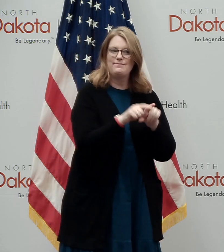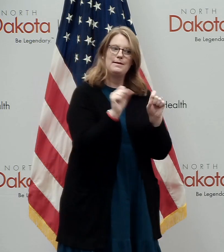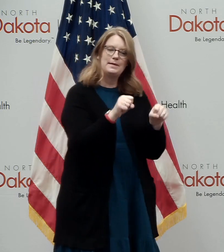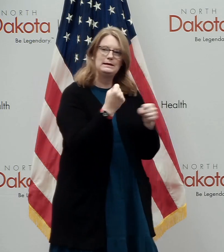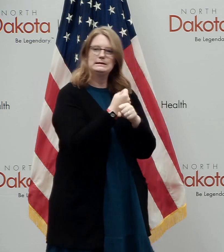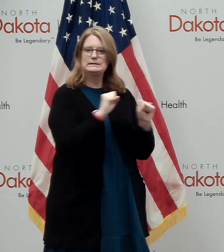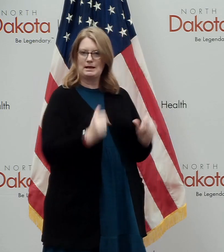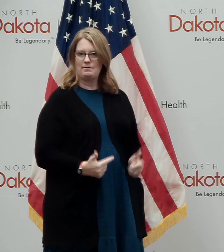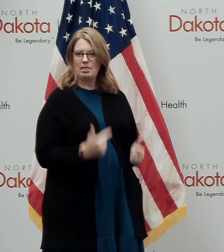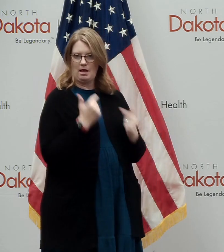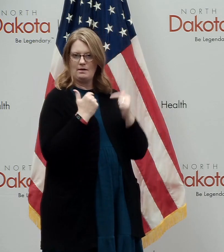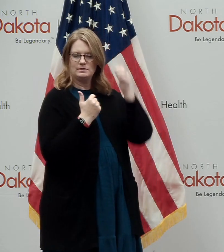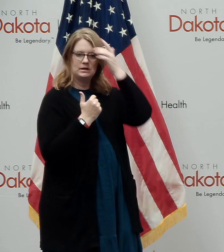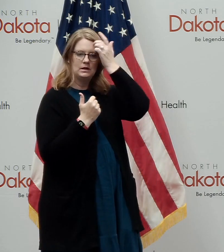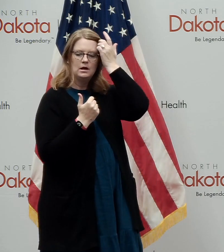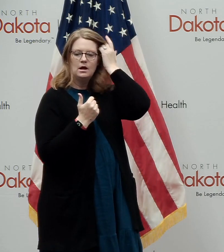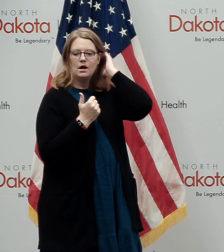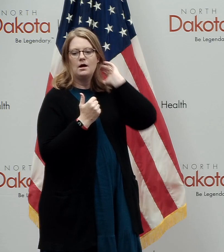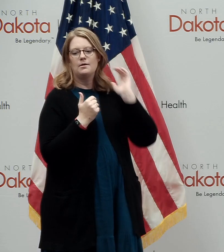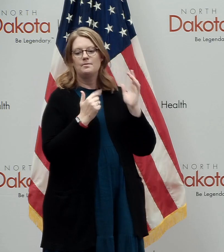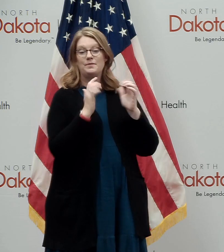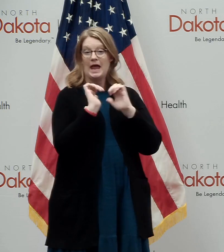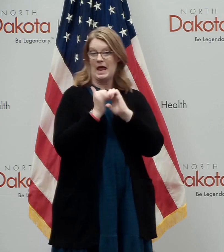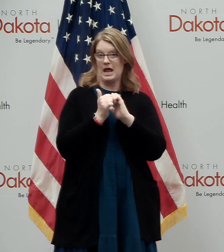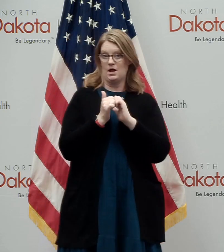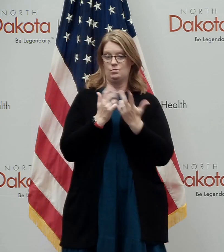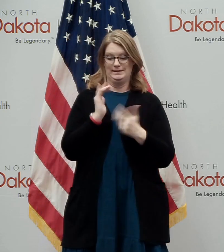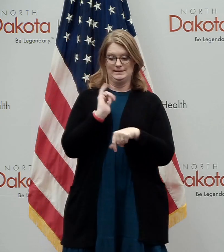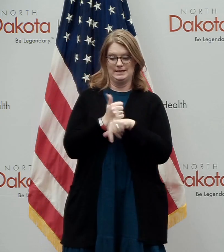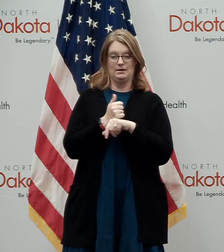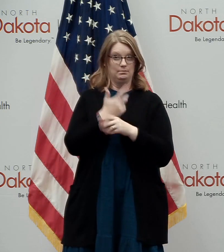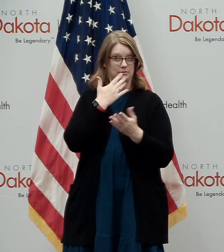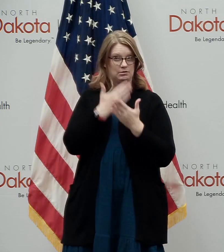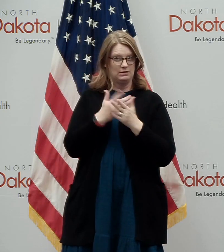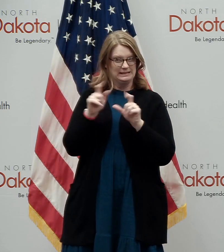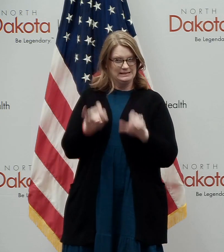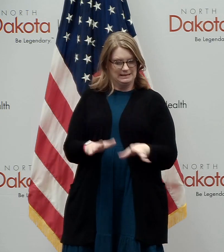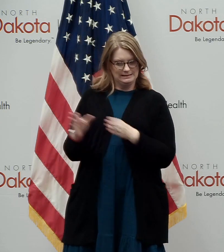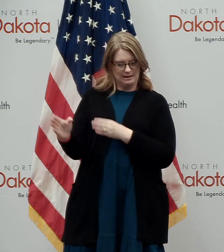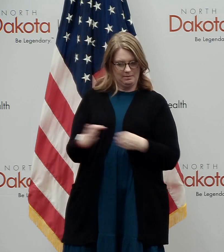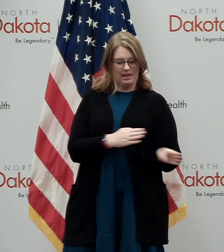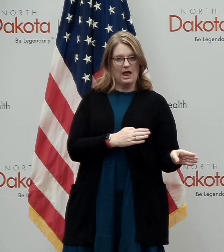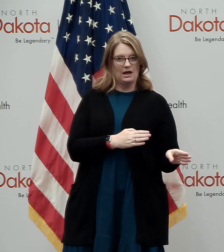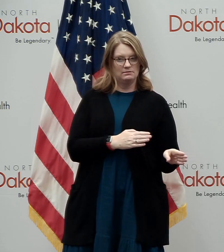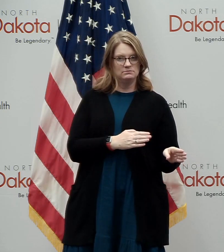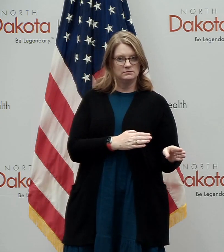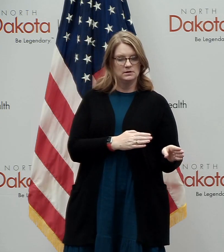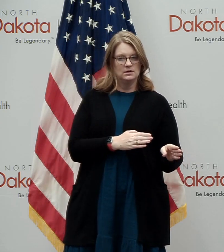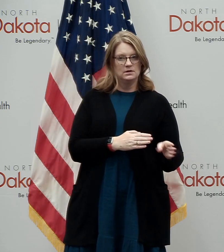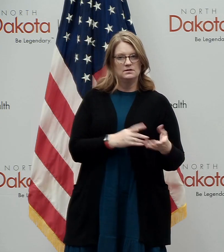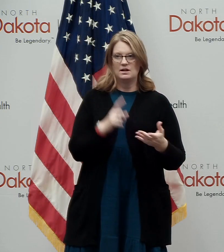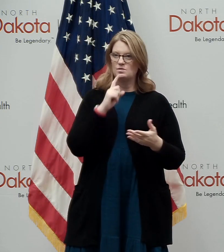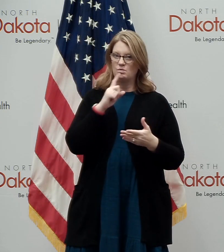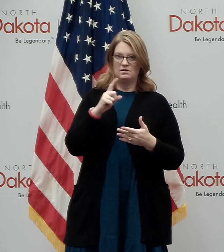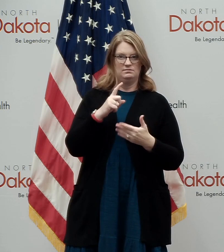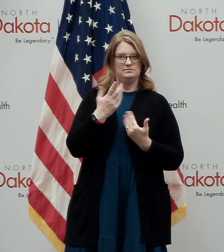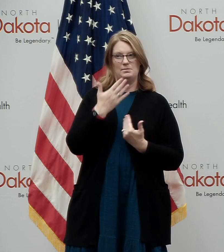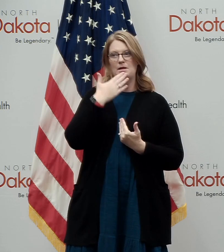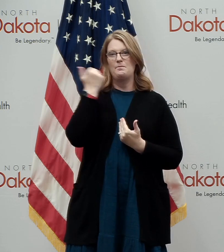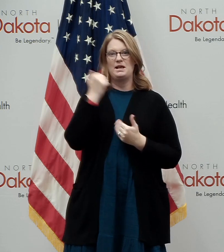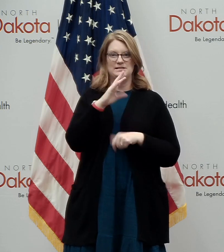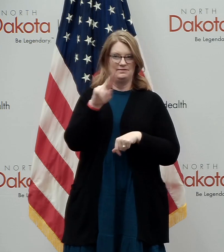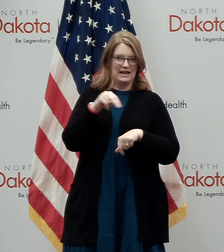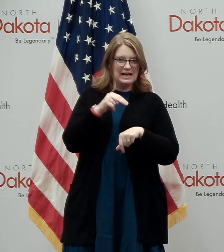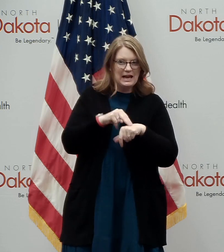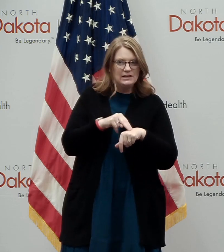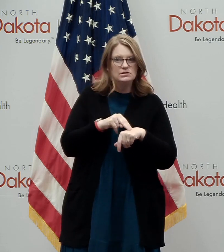lives from this. We've built a testing regime that's tops in the entire nation. We have at the same